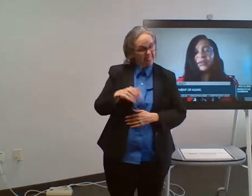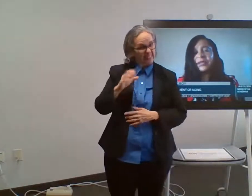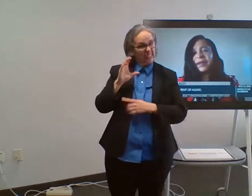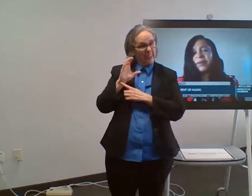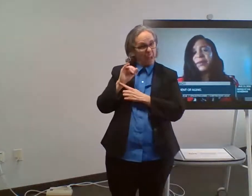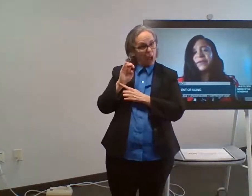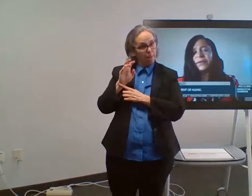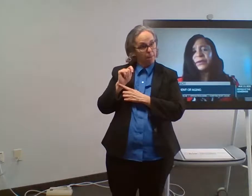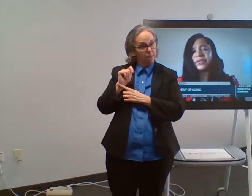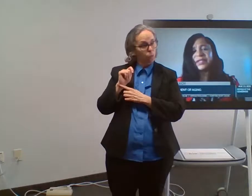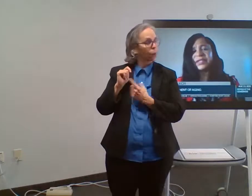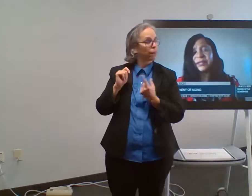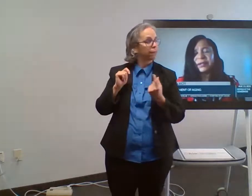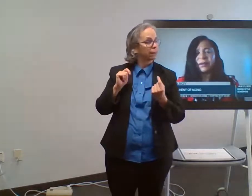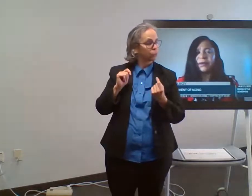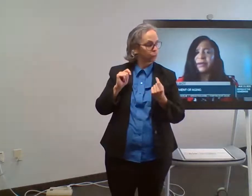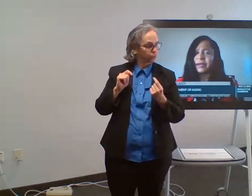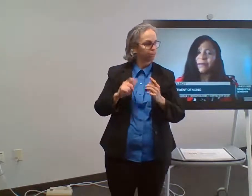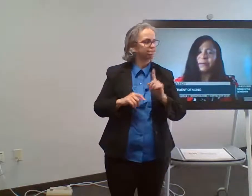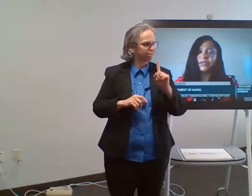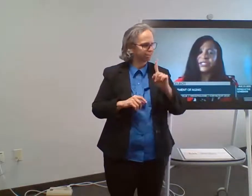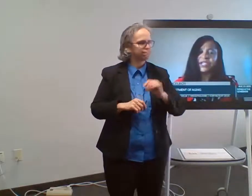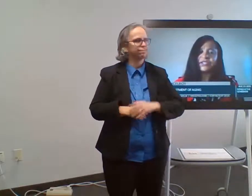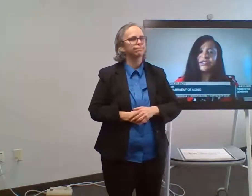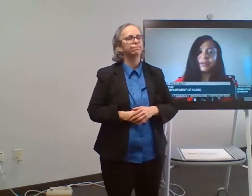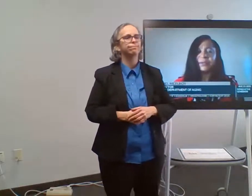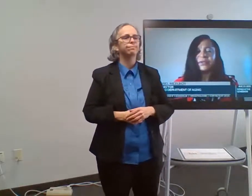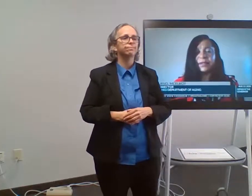And so with that, I want to first extend